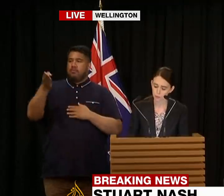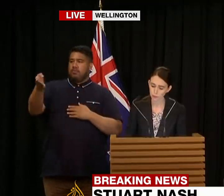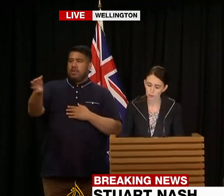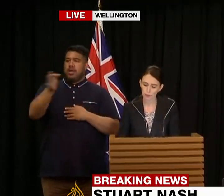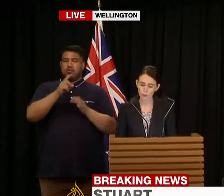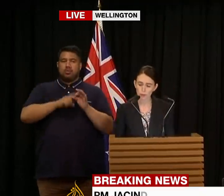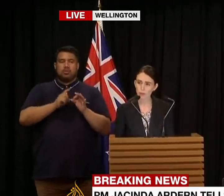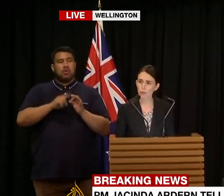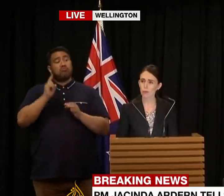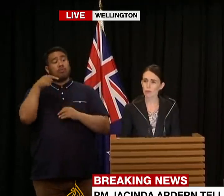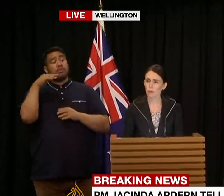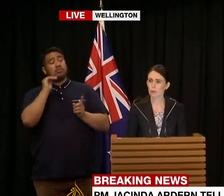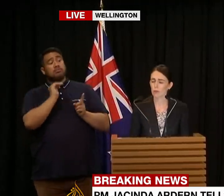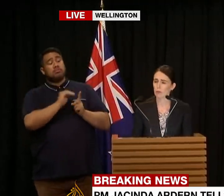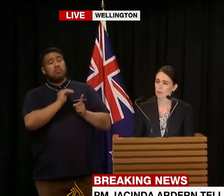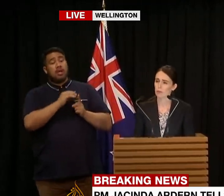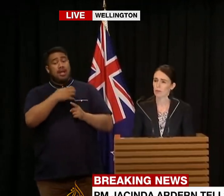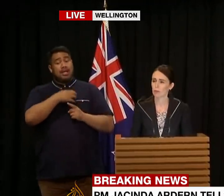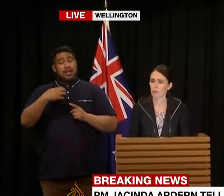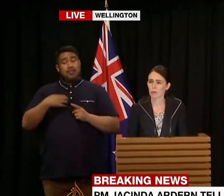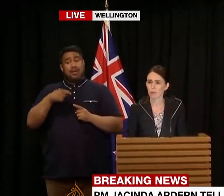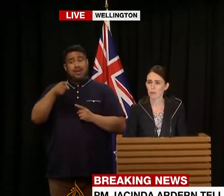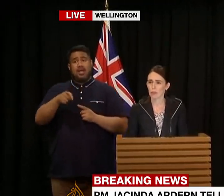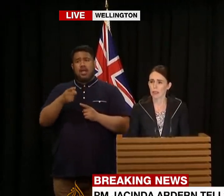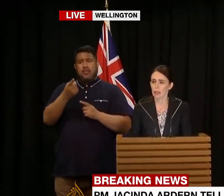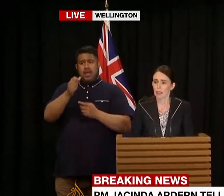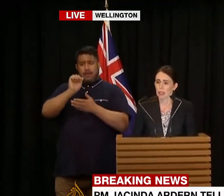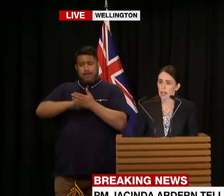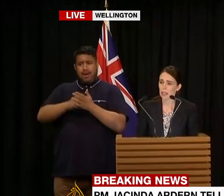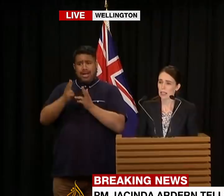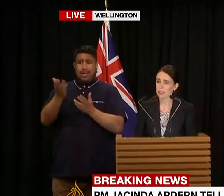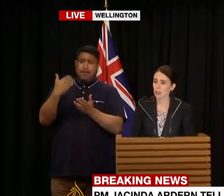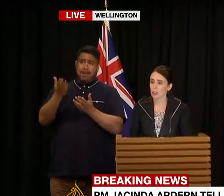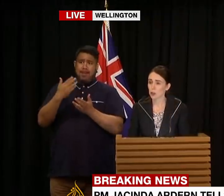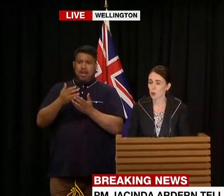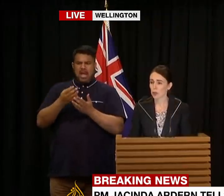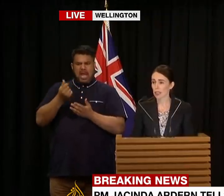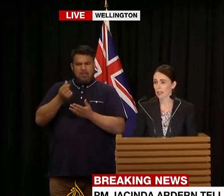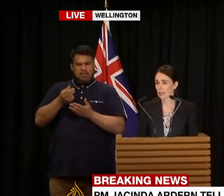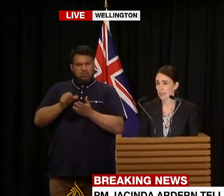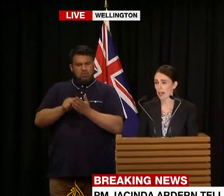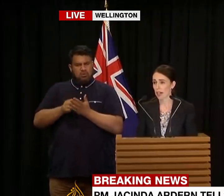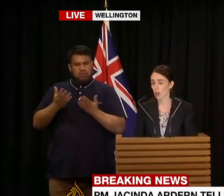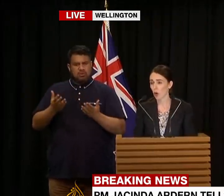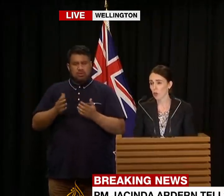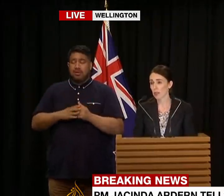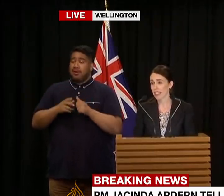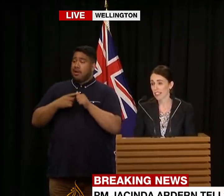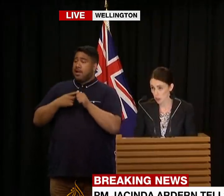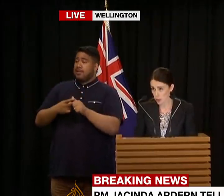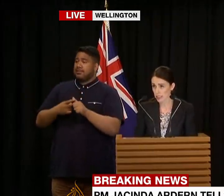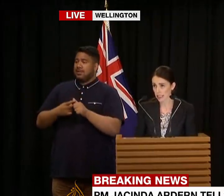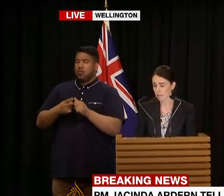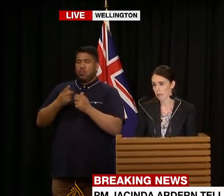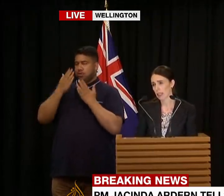the government have any idea of how much this buyback is going to cost? The answer, in short, is not with